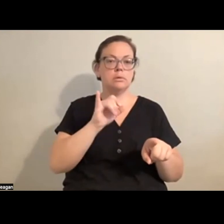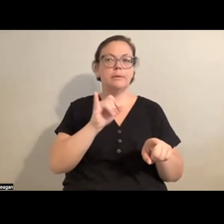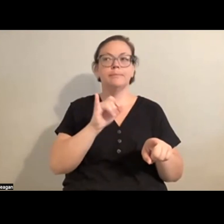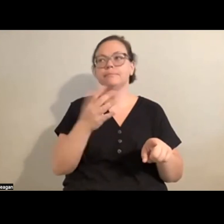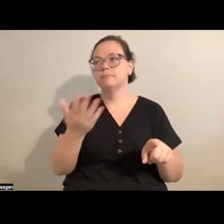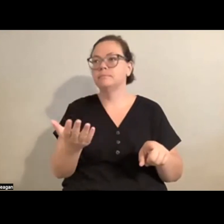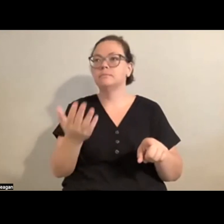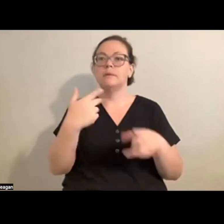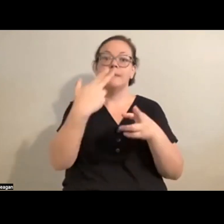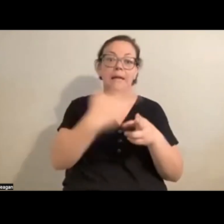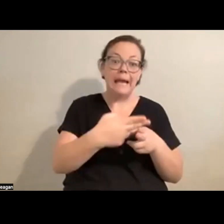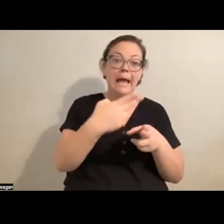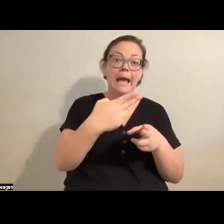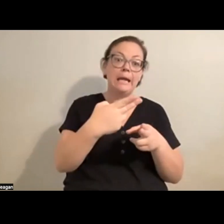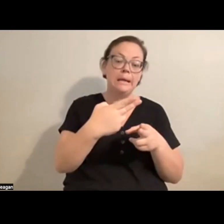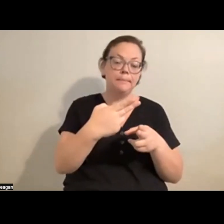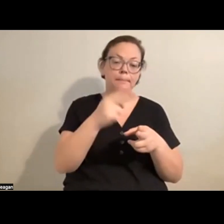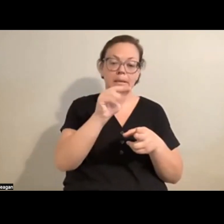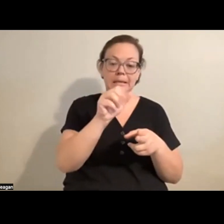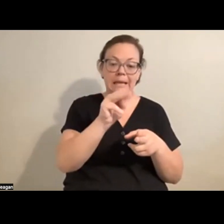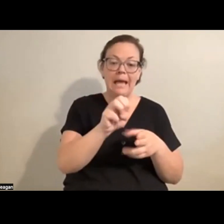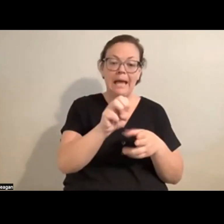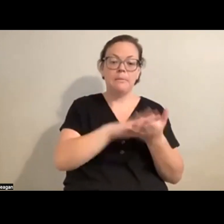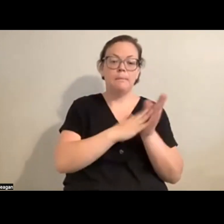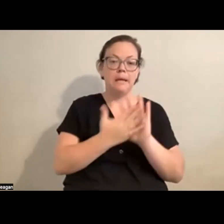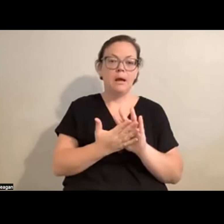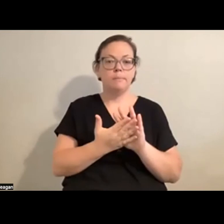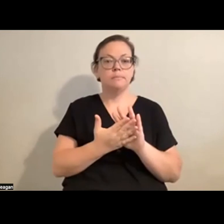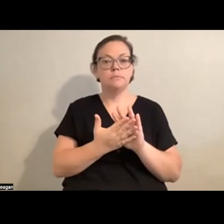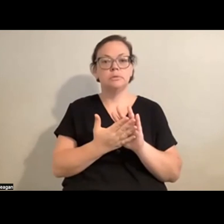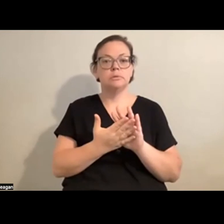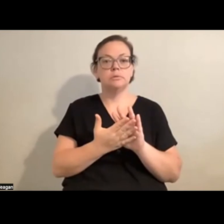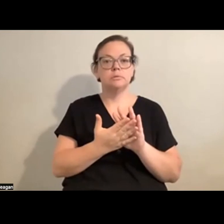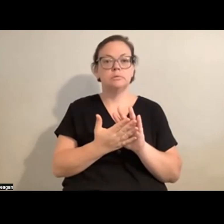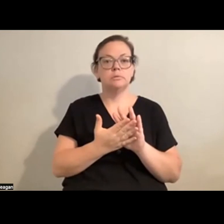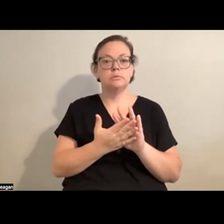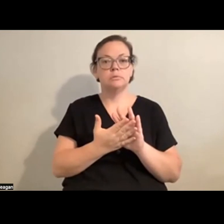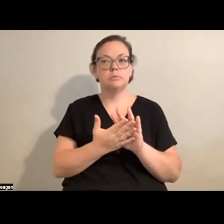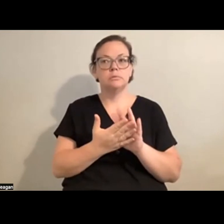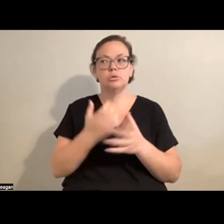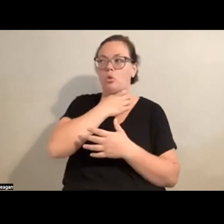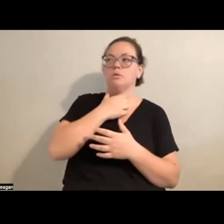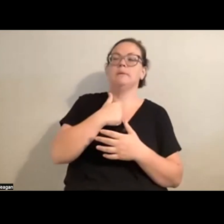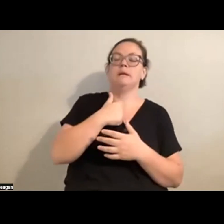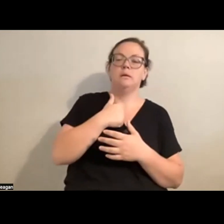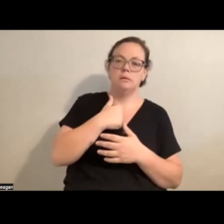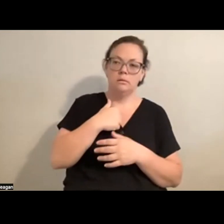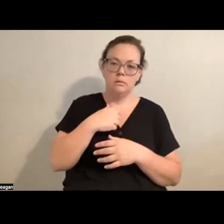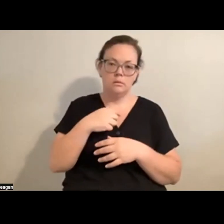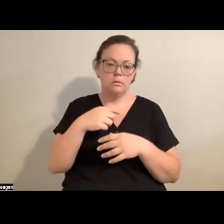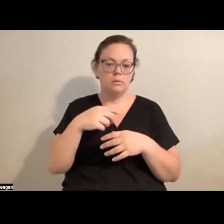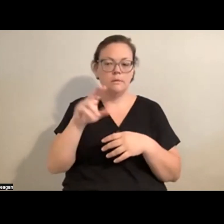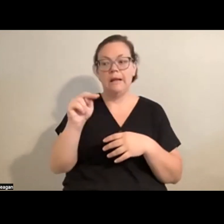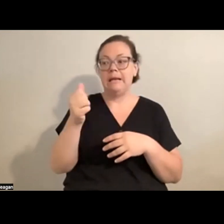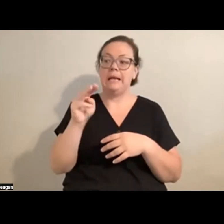name becomes like so like the name choked me, the name pressed a white towel against my face.